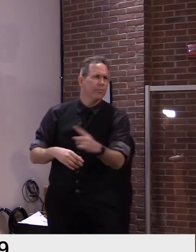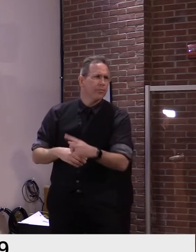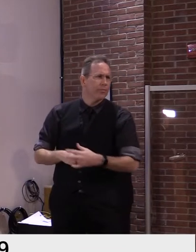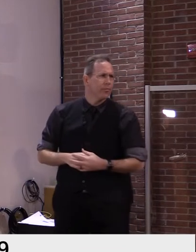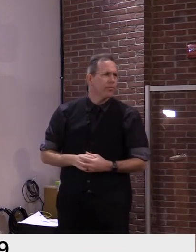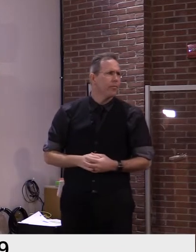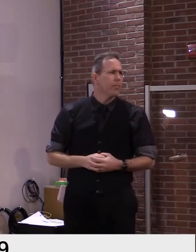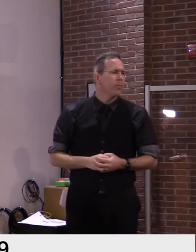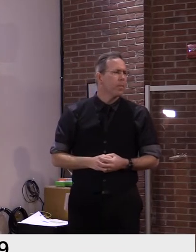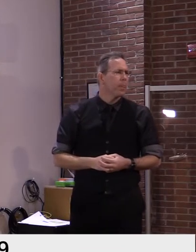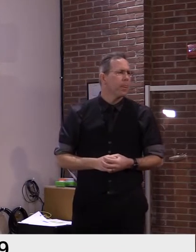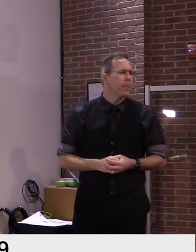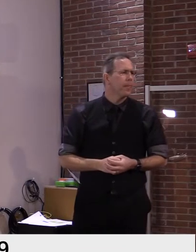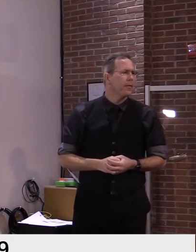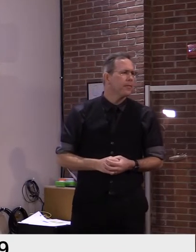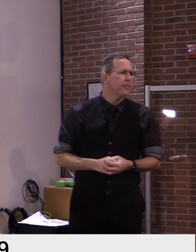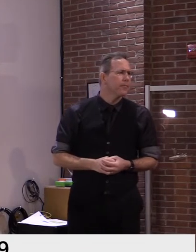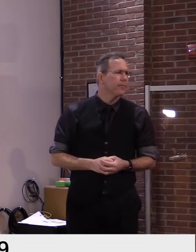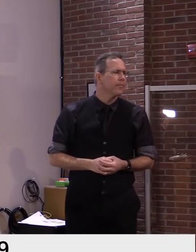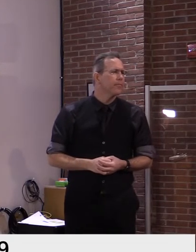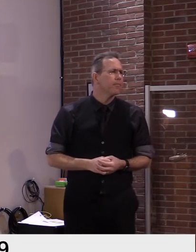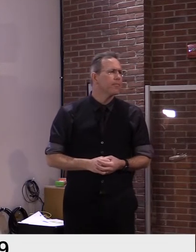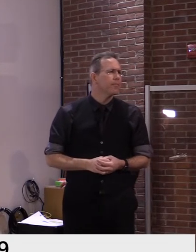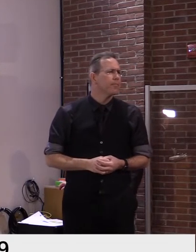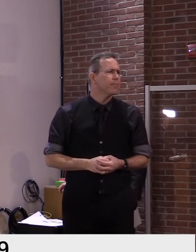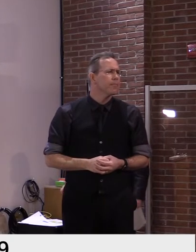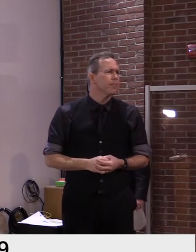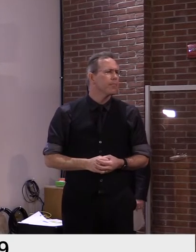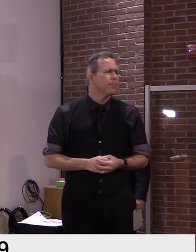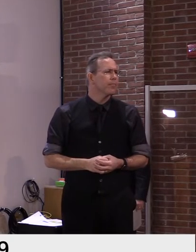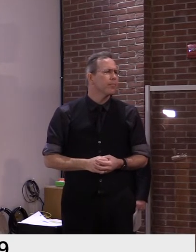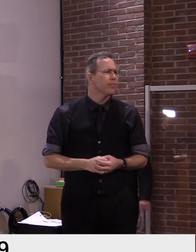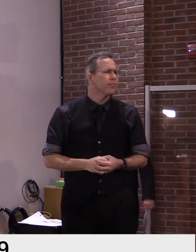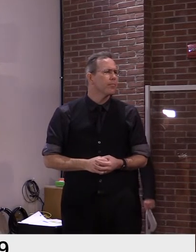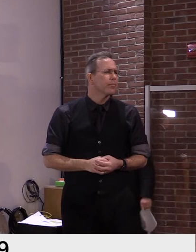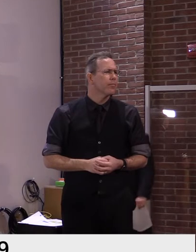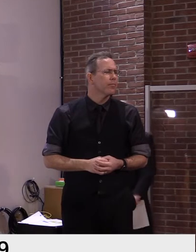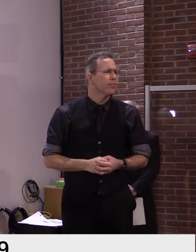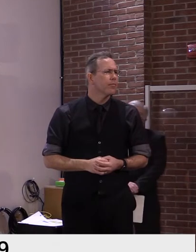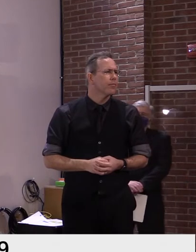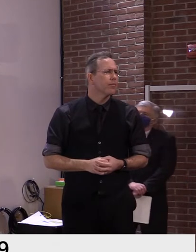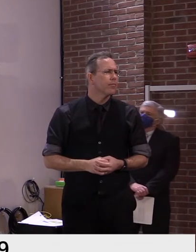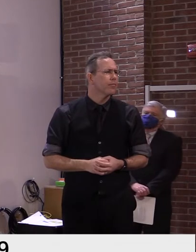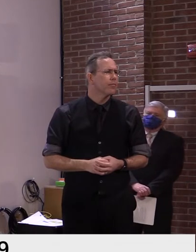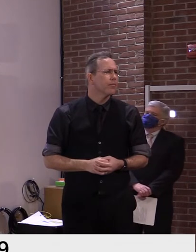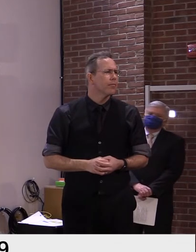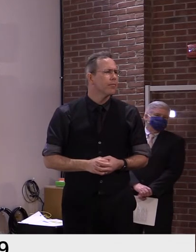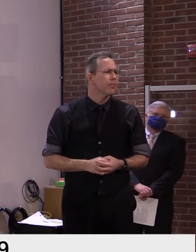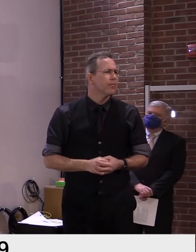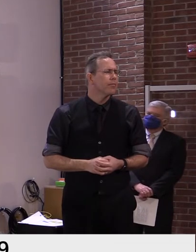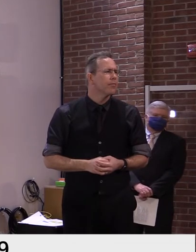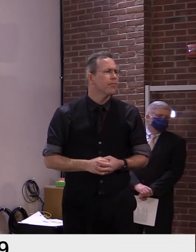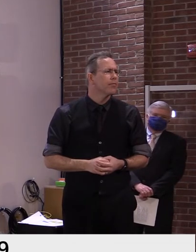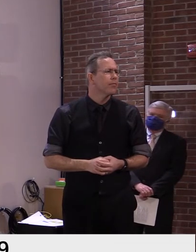They can't get in with the age banding until they turn 65 in August, which presumably they'd probably be in before